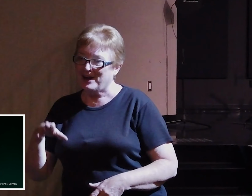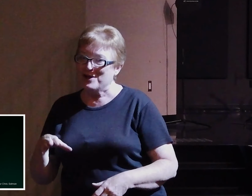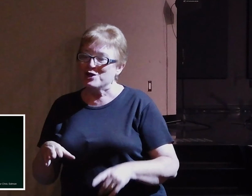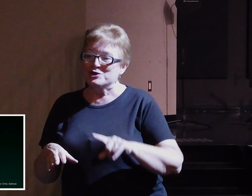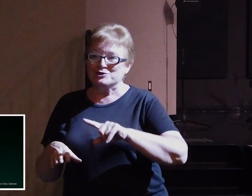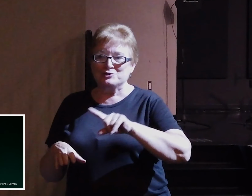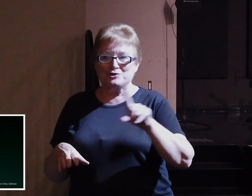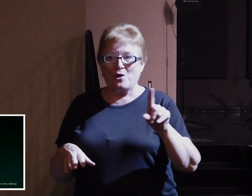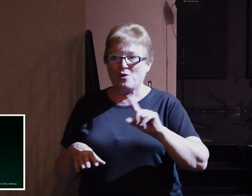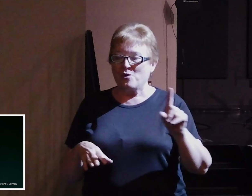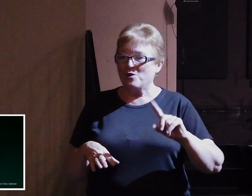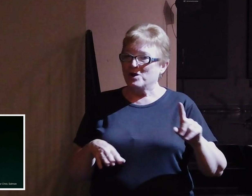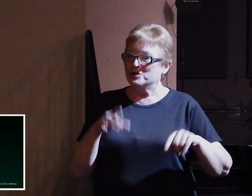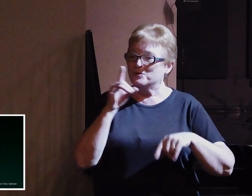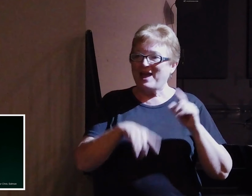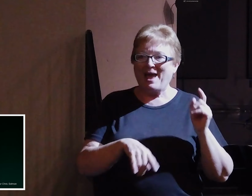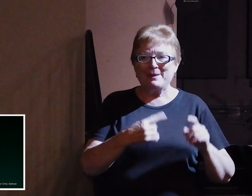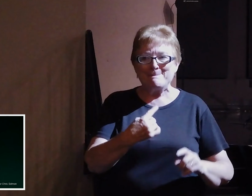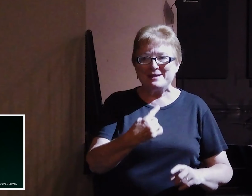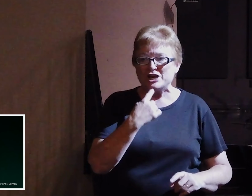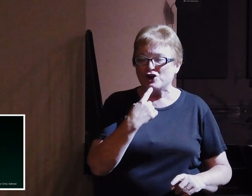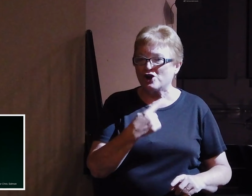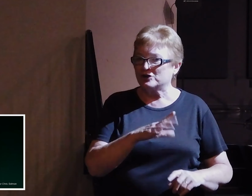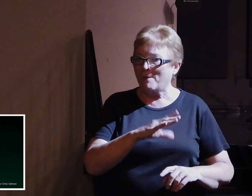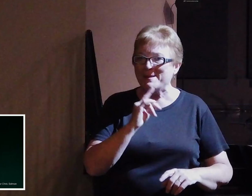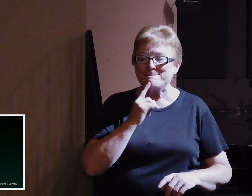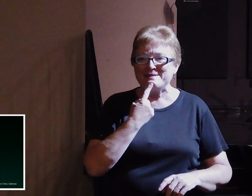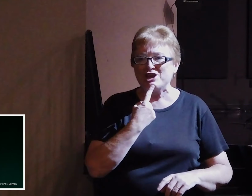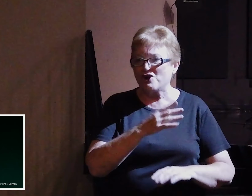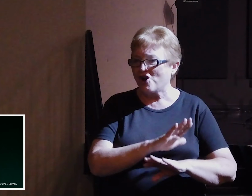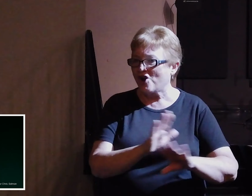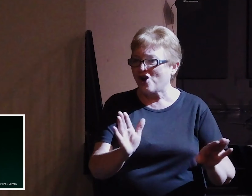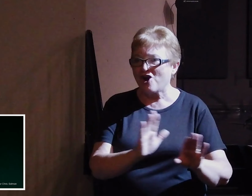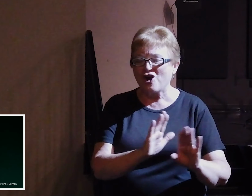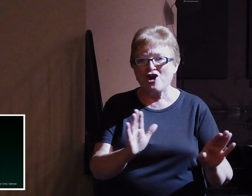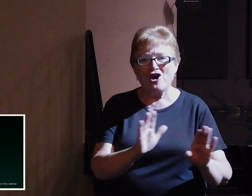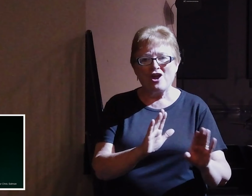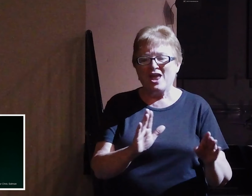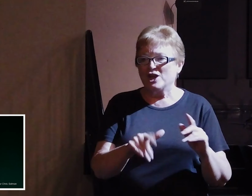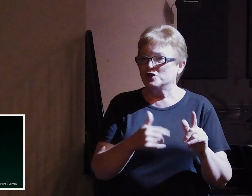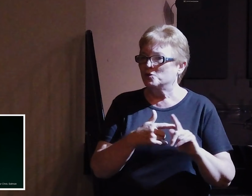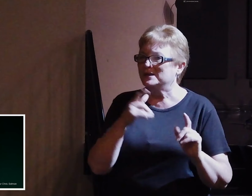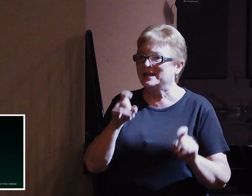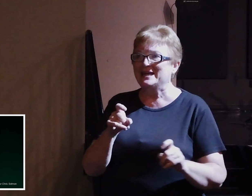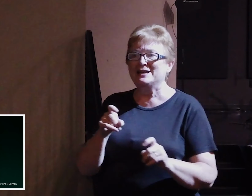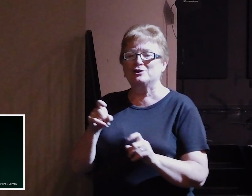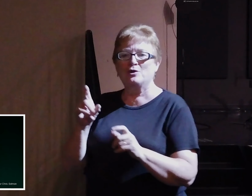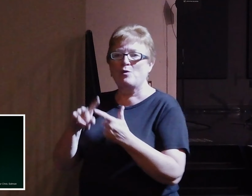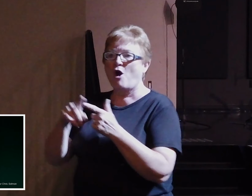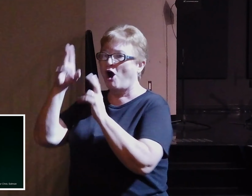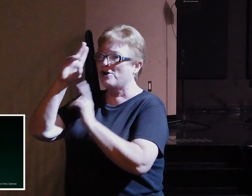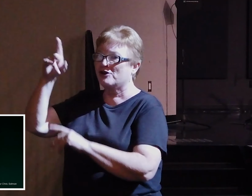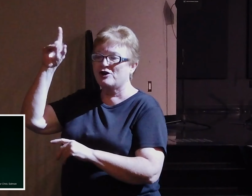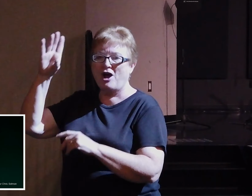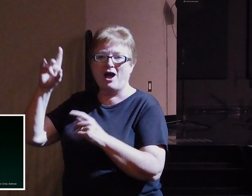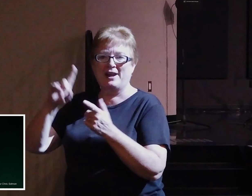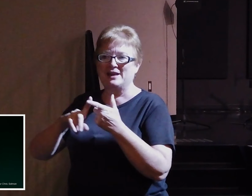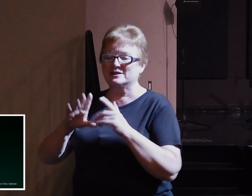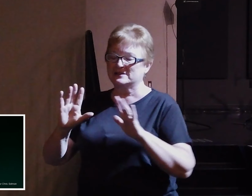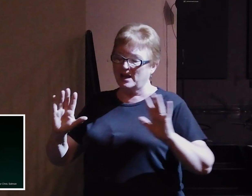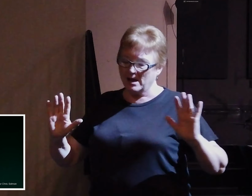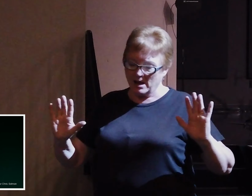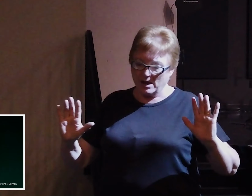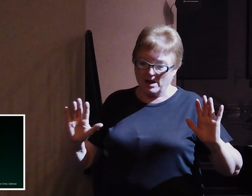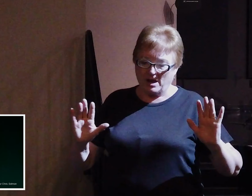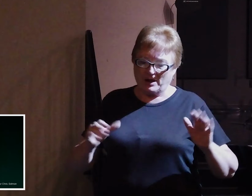more than bringing honor to him, more than seeing the tested genuineness of your faith. Again, it's